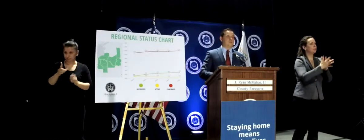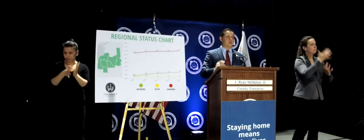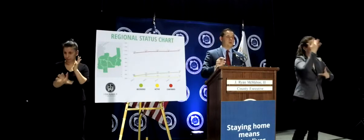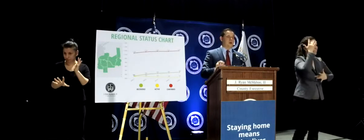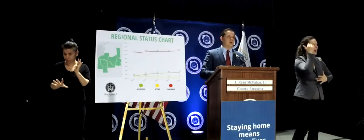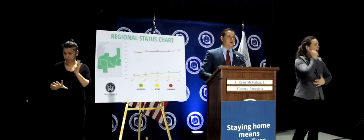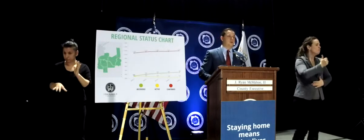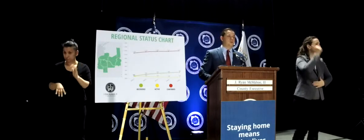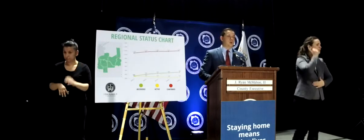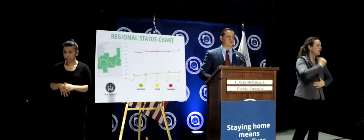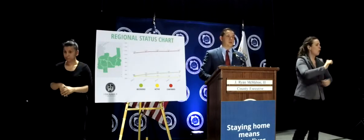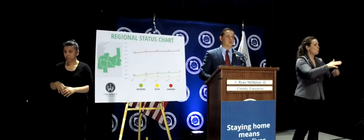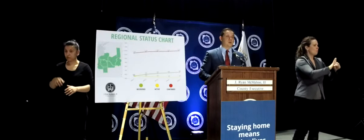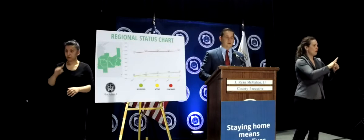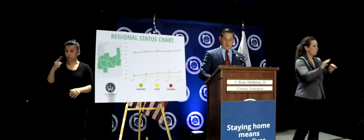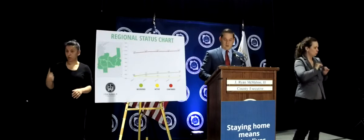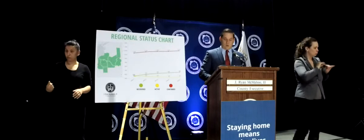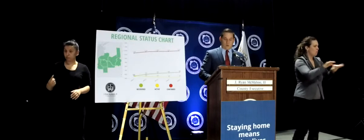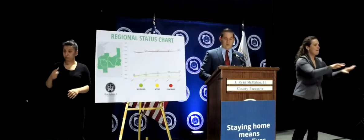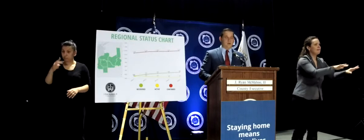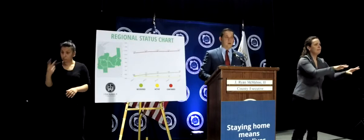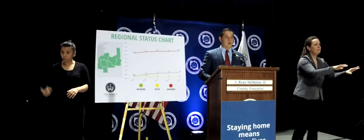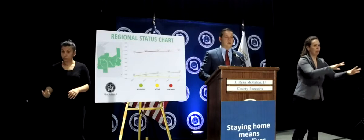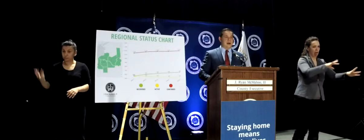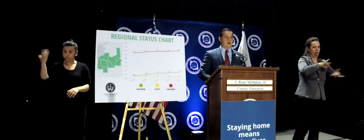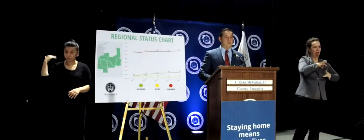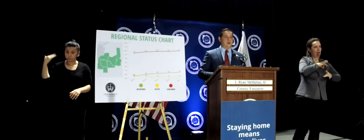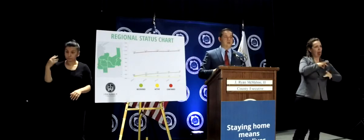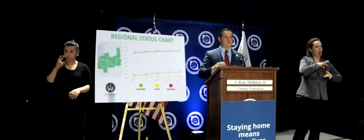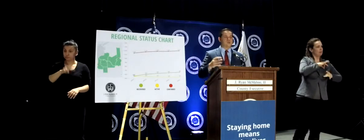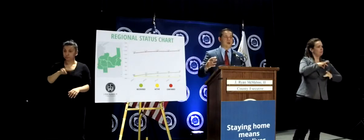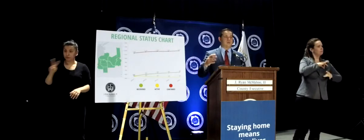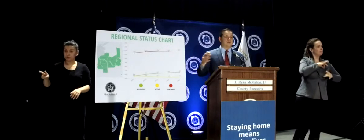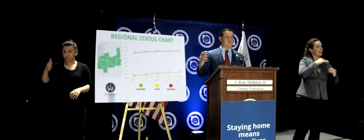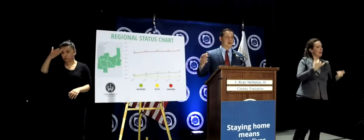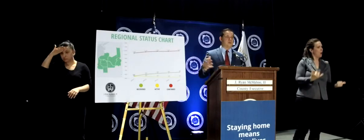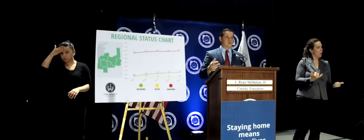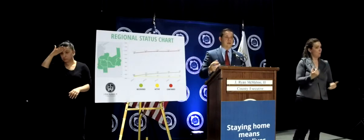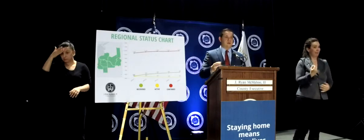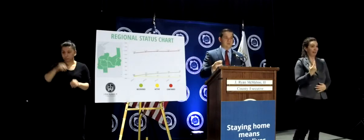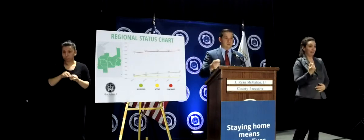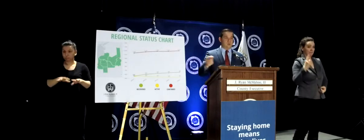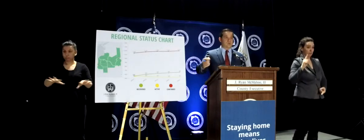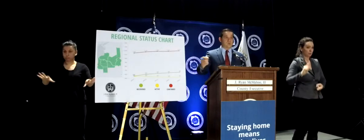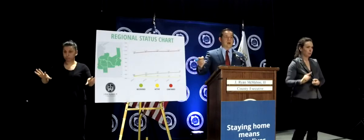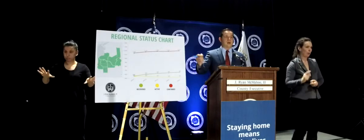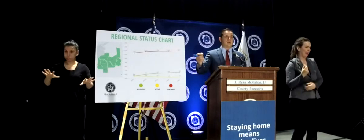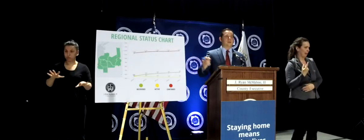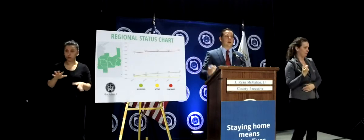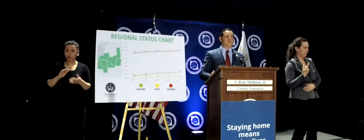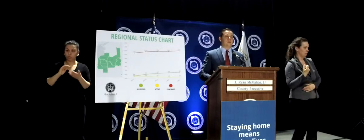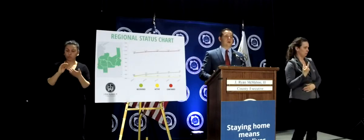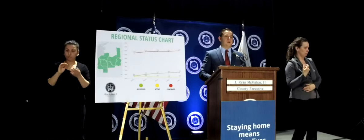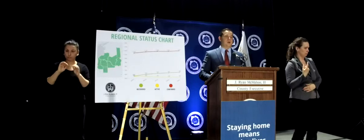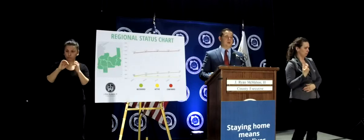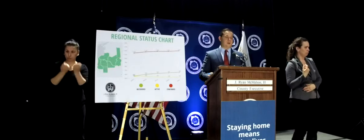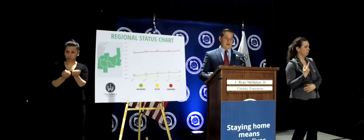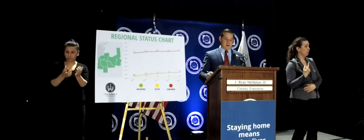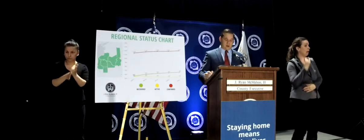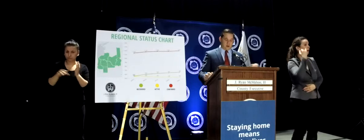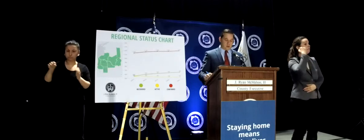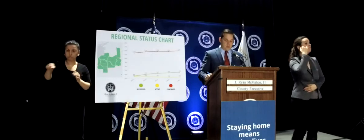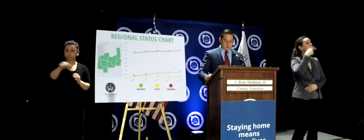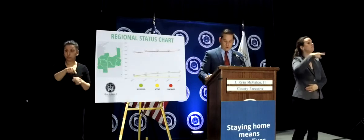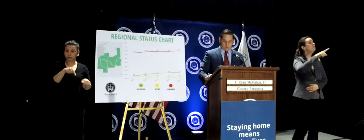go up if we don't stick with it, or they can go down. And as we starve out the virus goes away in